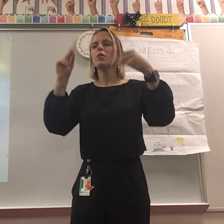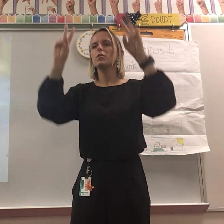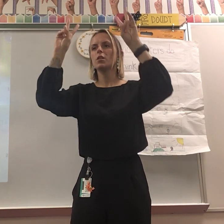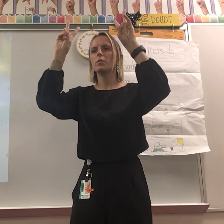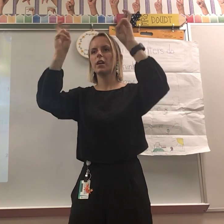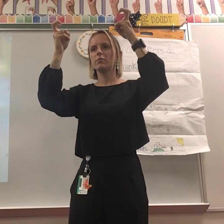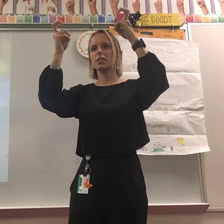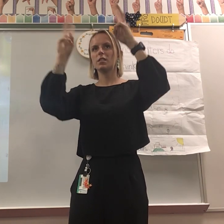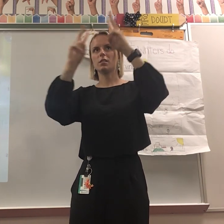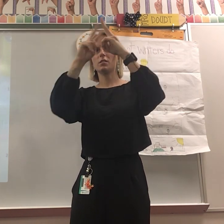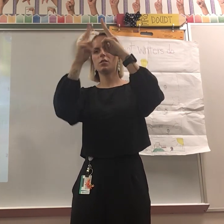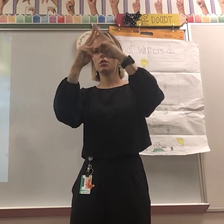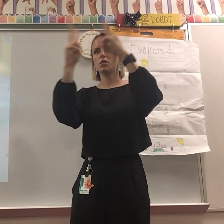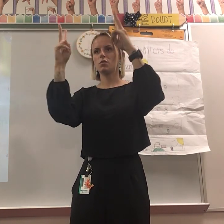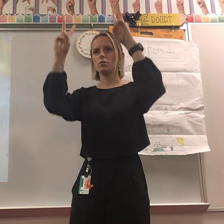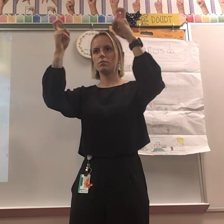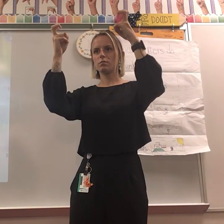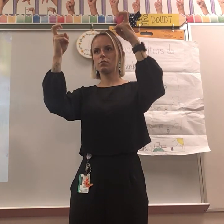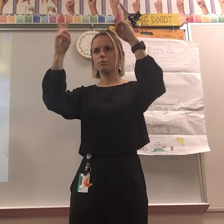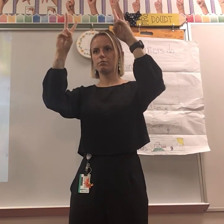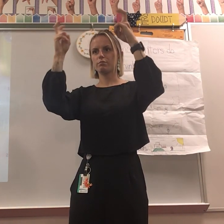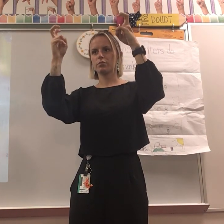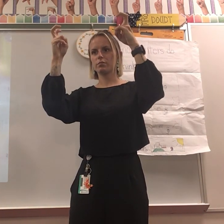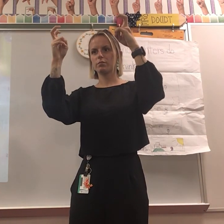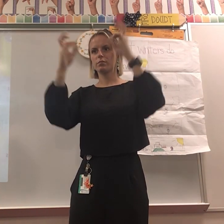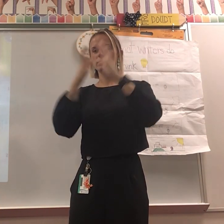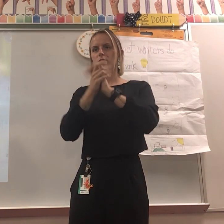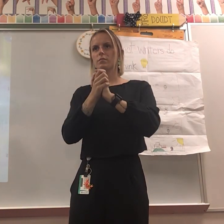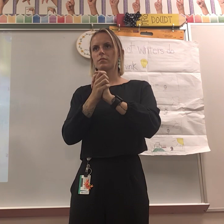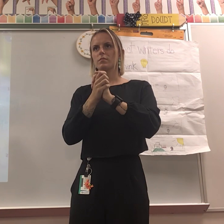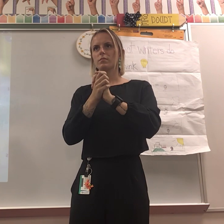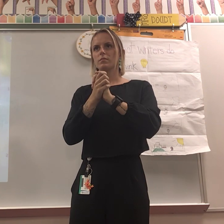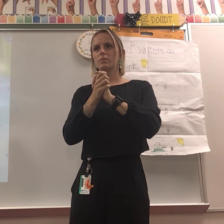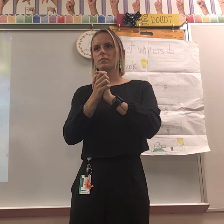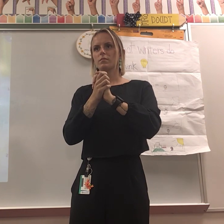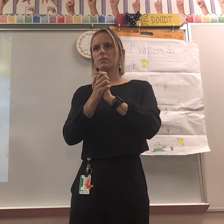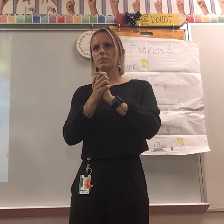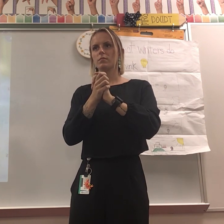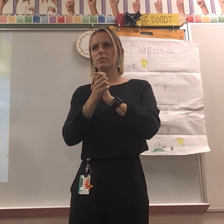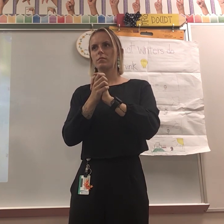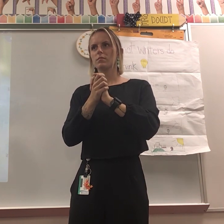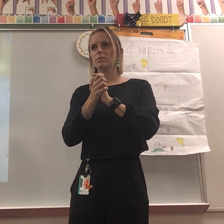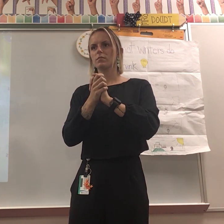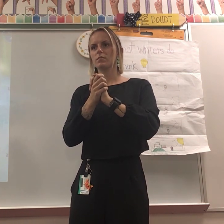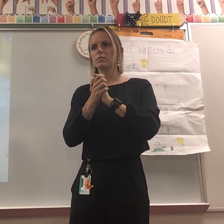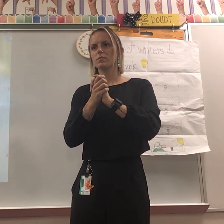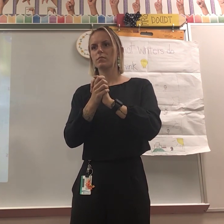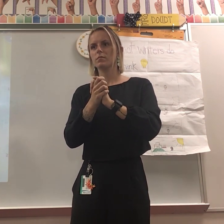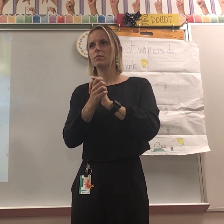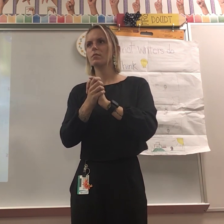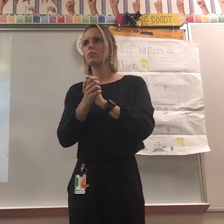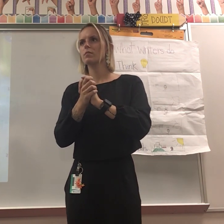I normally have like the two. I just felt it already. Like what?